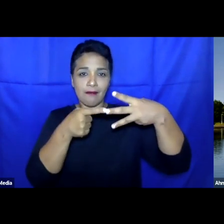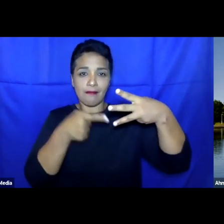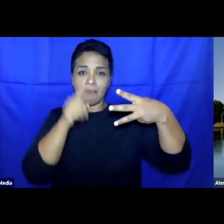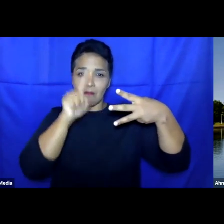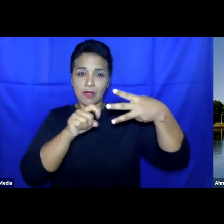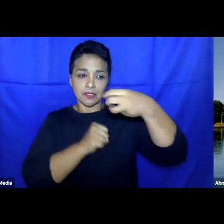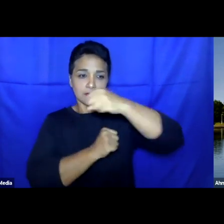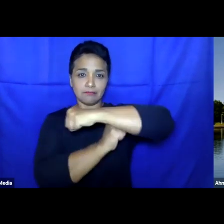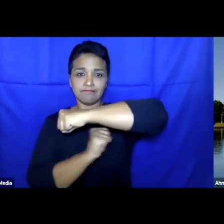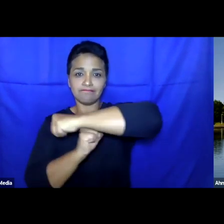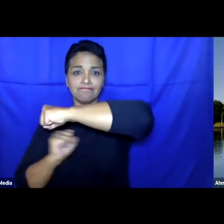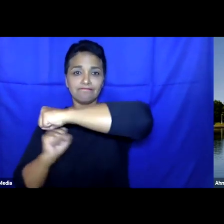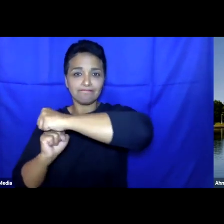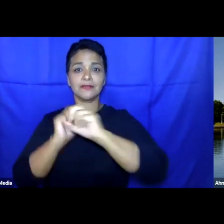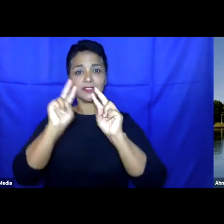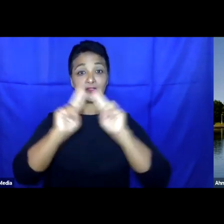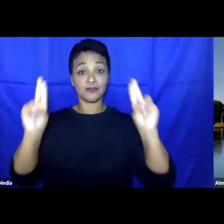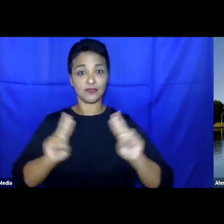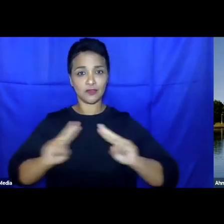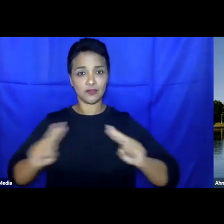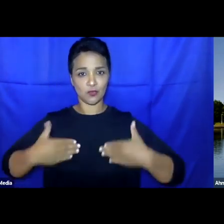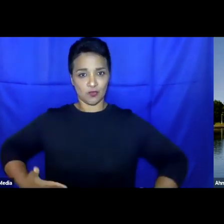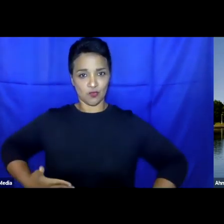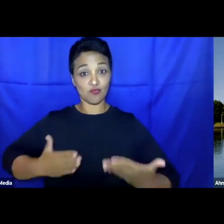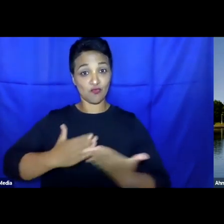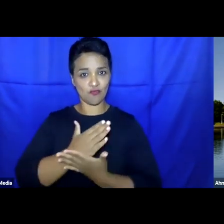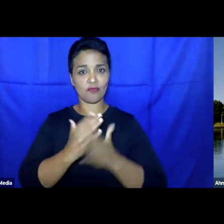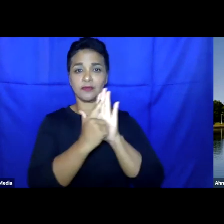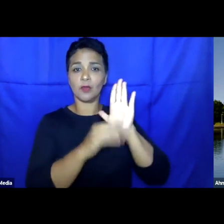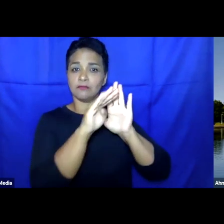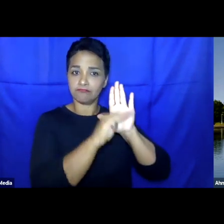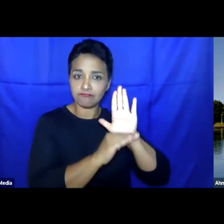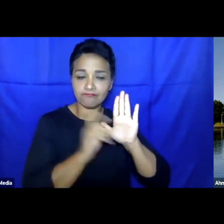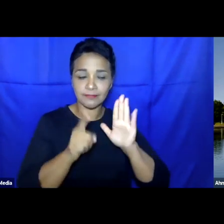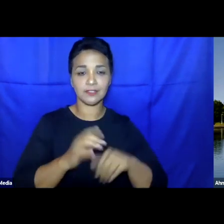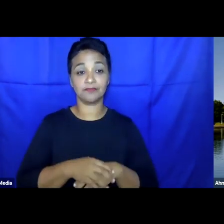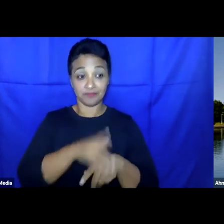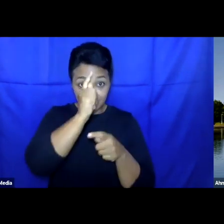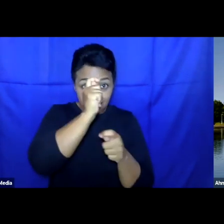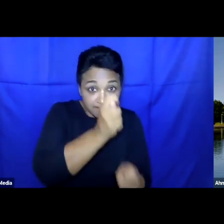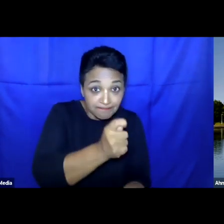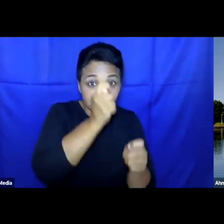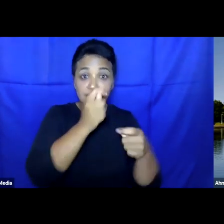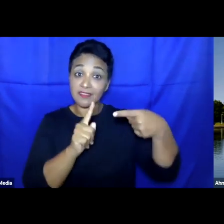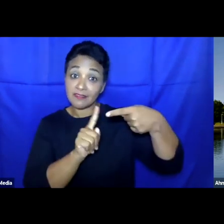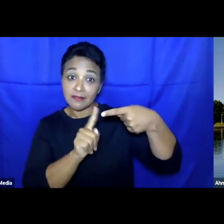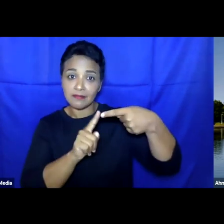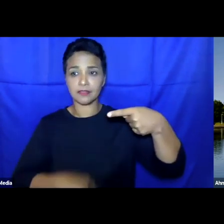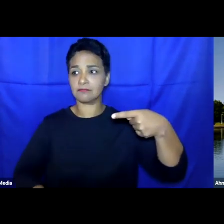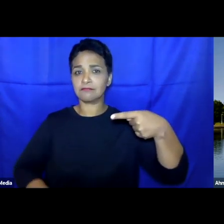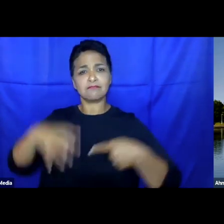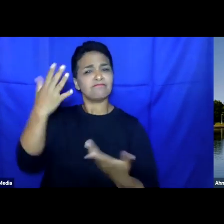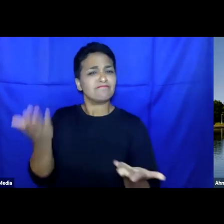state obligations under international human rights law. The obligation to respect requires that states do not engage in activities